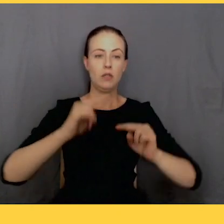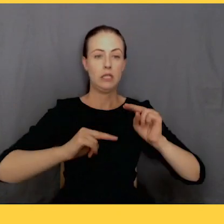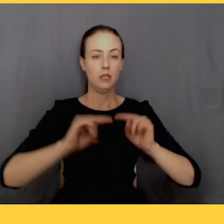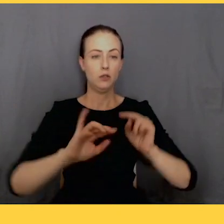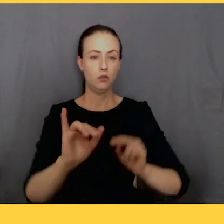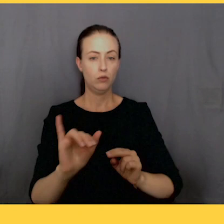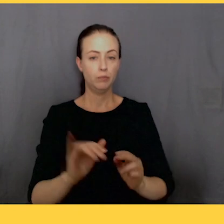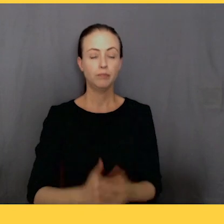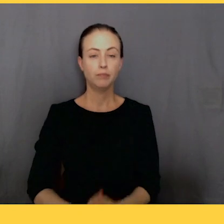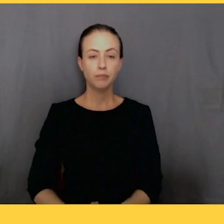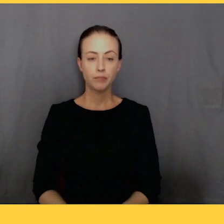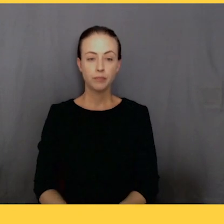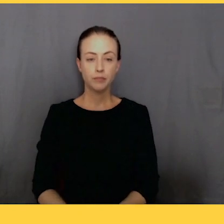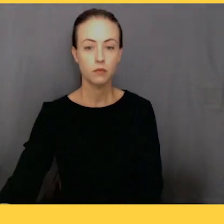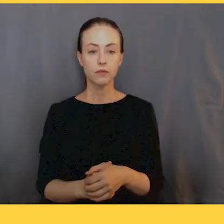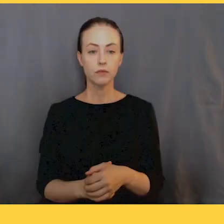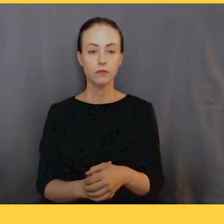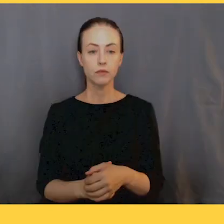slide, please.